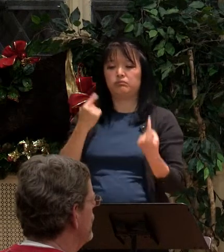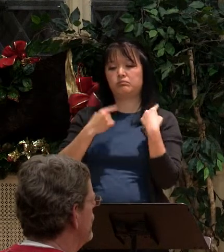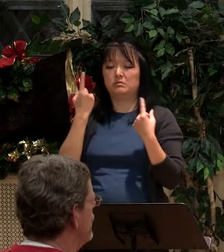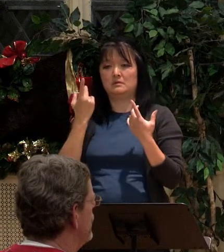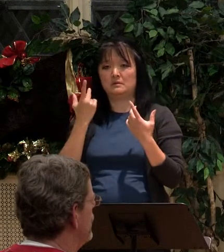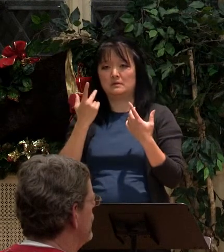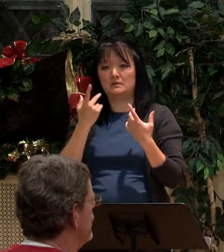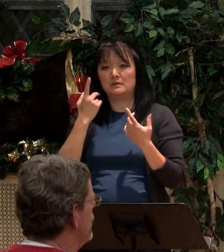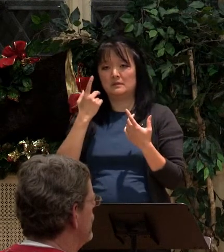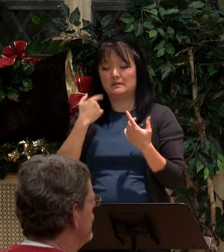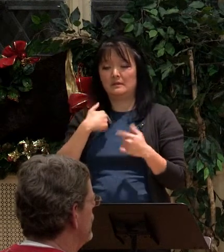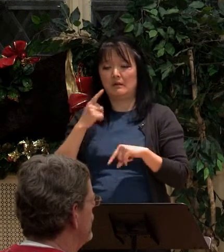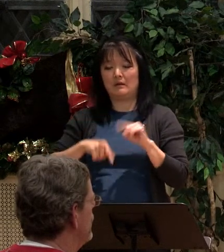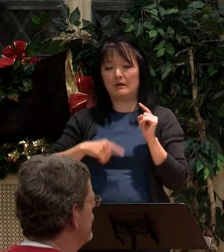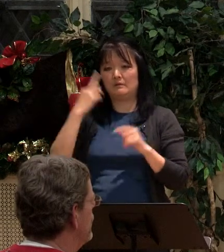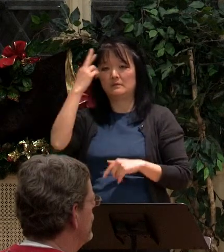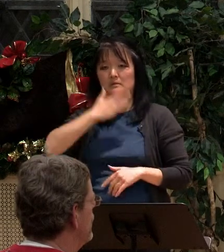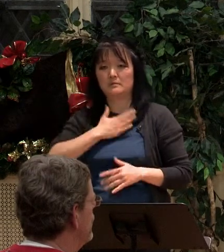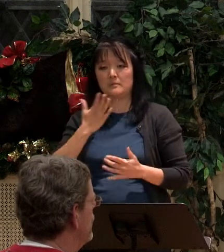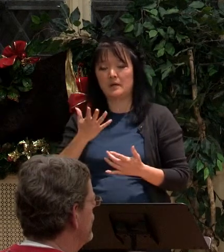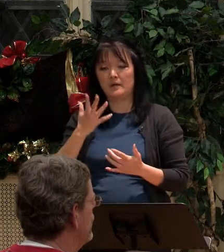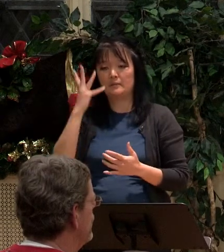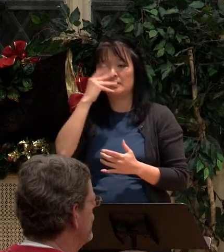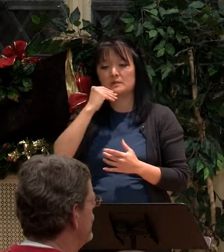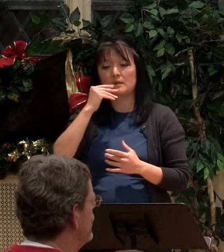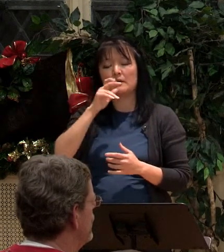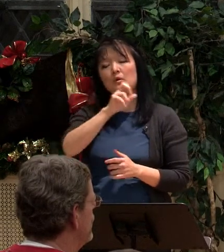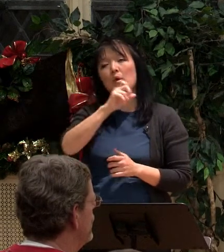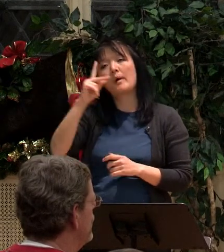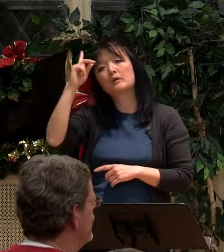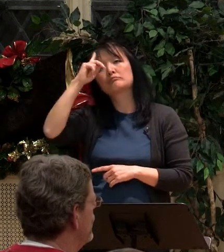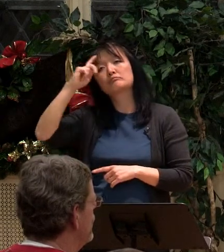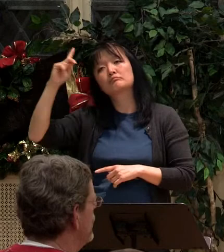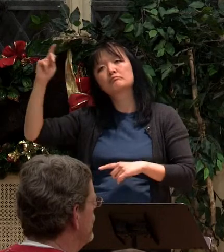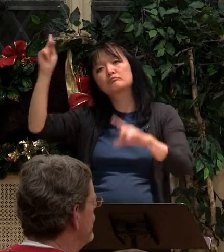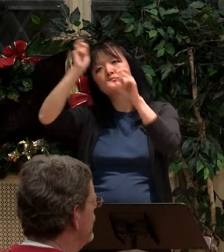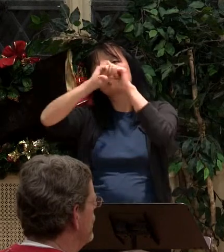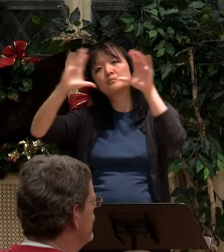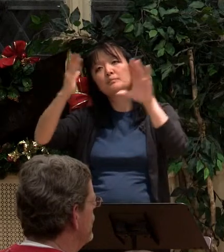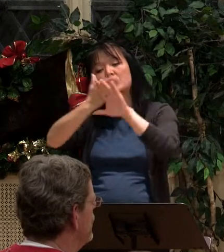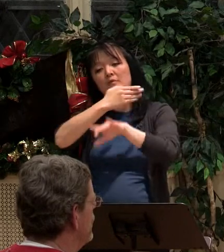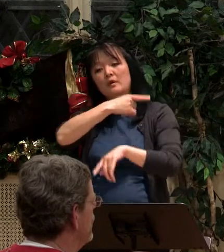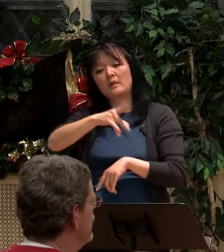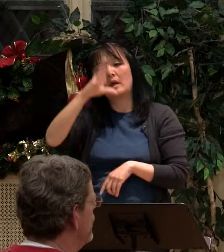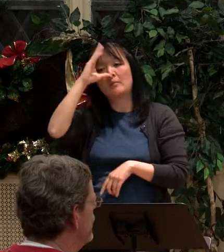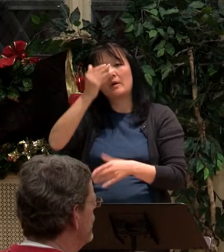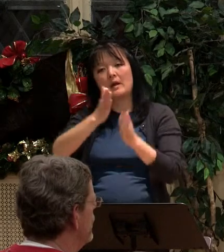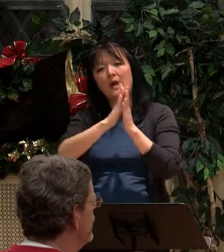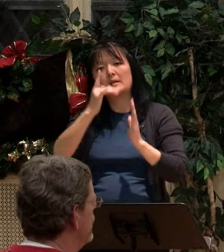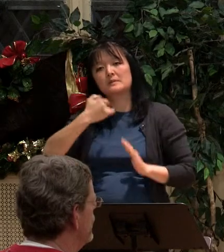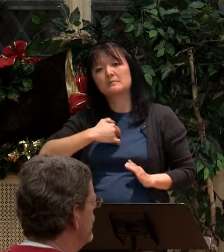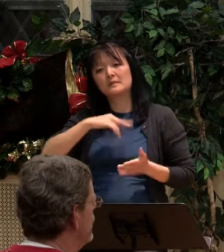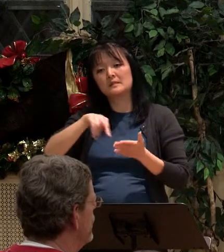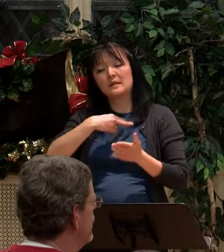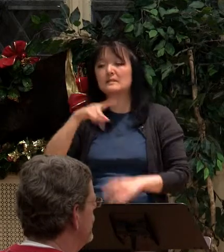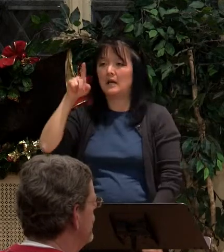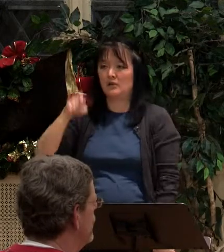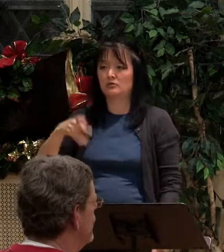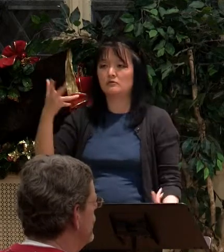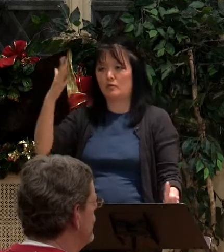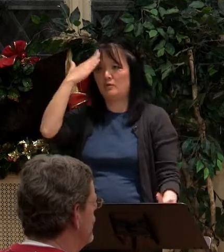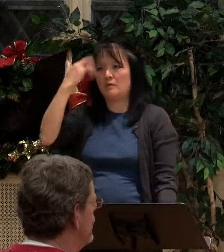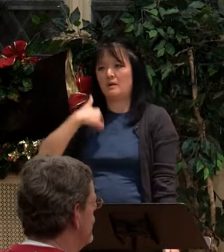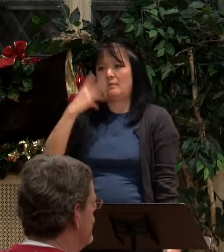beauty. So let me go back to my daydream, because before that boy asked me to dance, I should have known I was beautiful. Thank